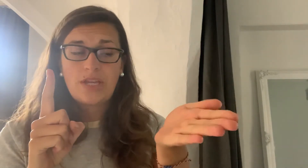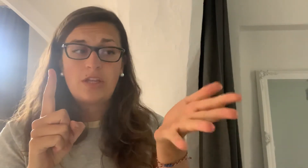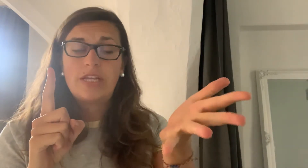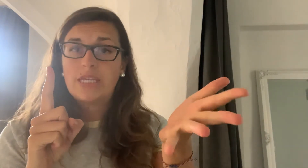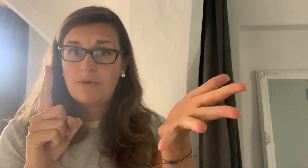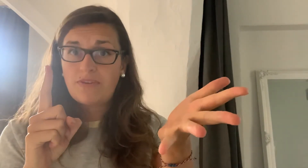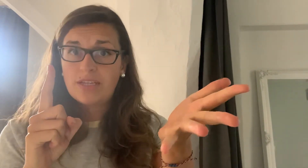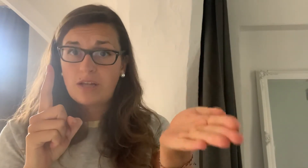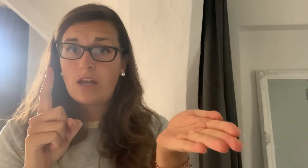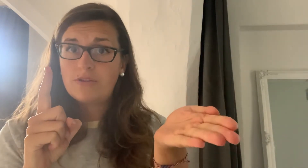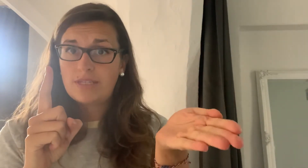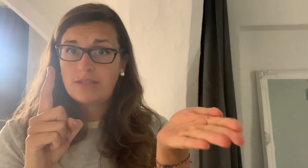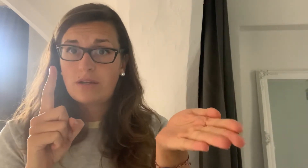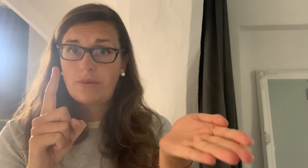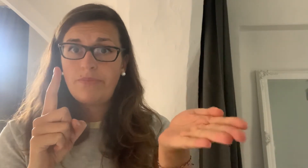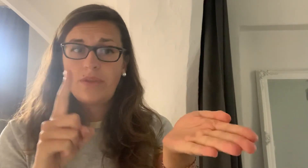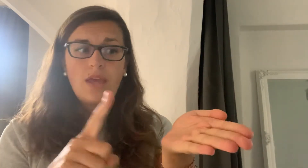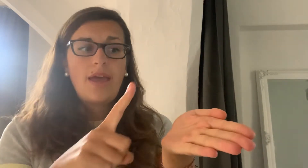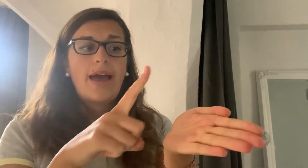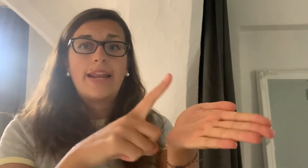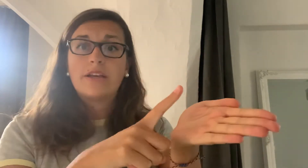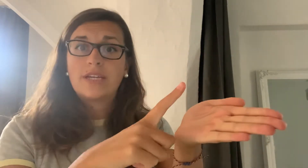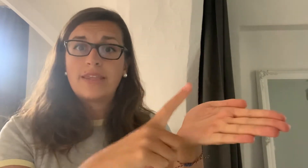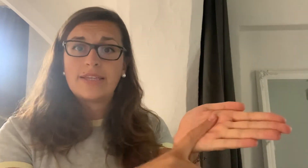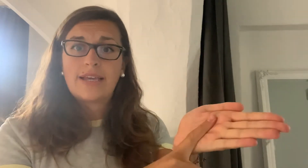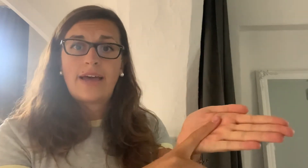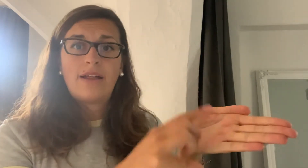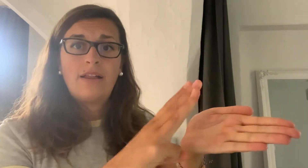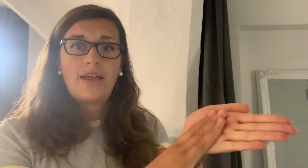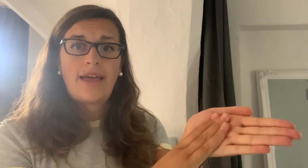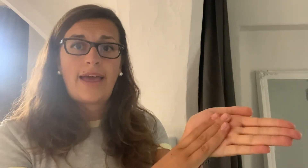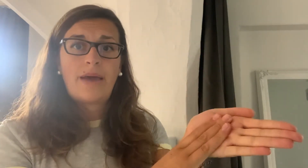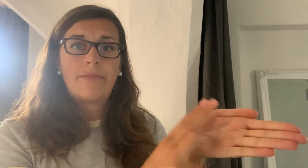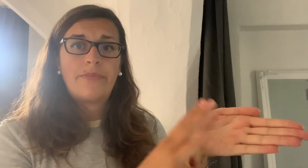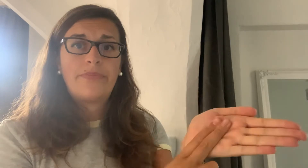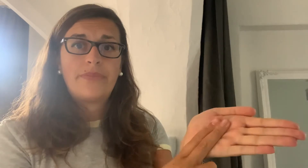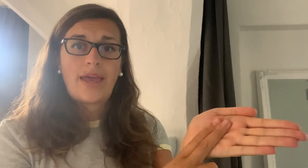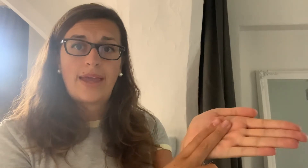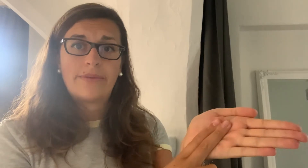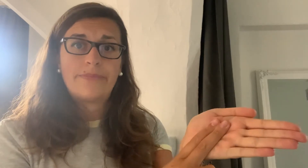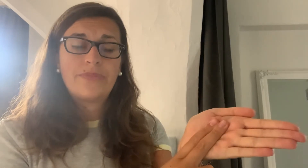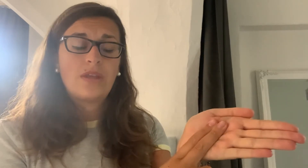you need to keep your fingers closed this time. And it goes like this, L, M, N,